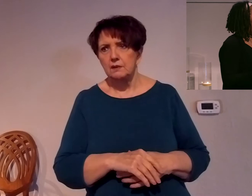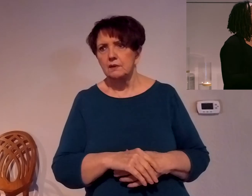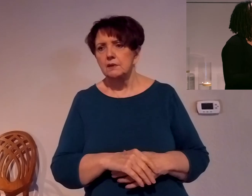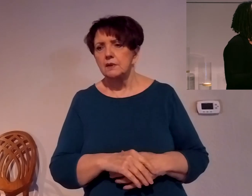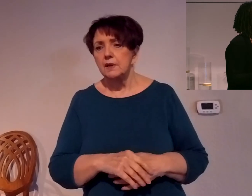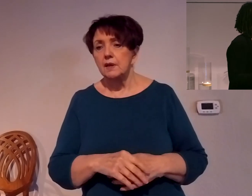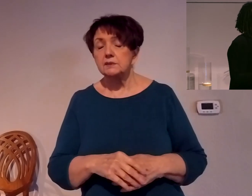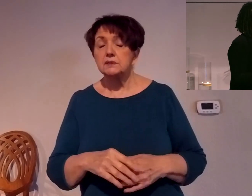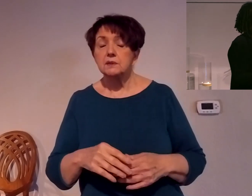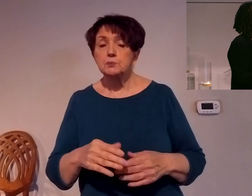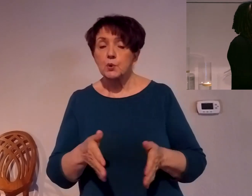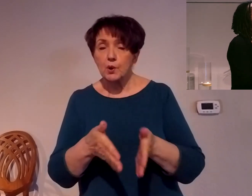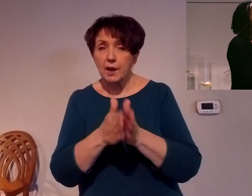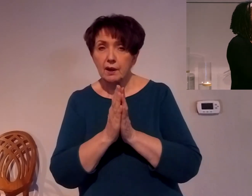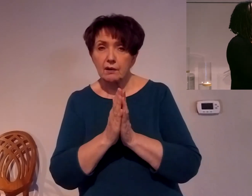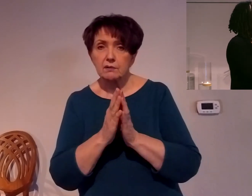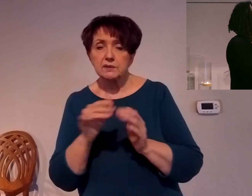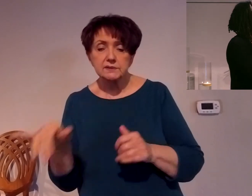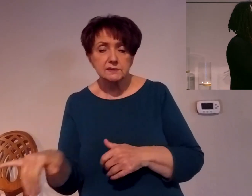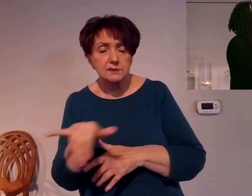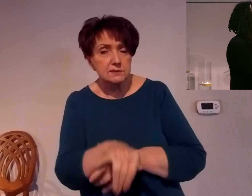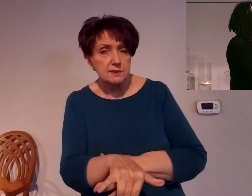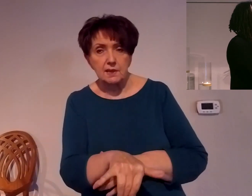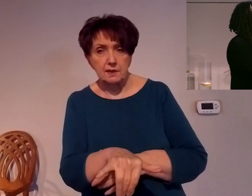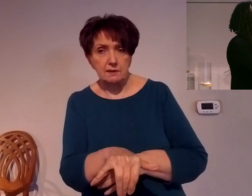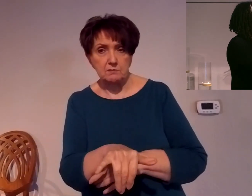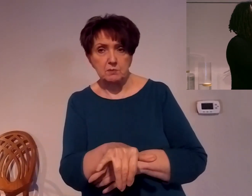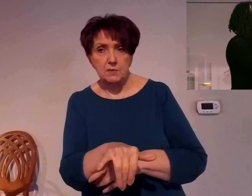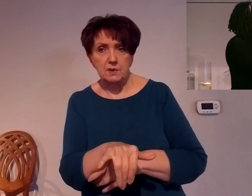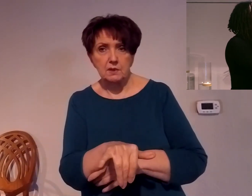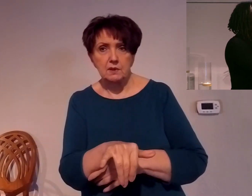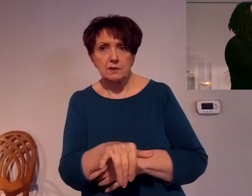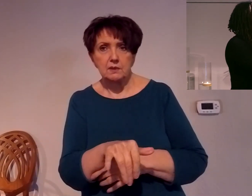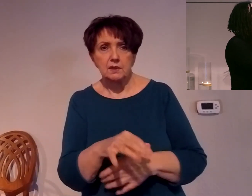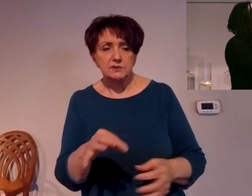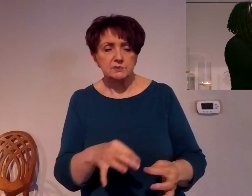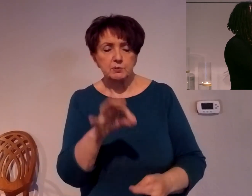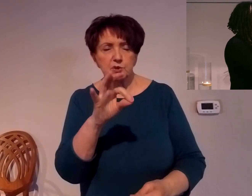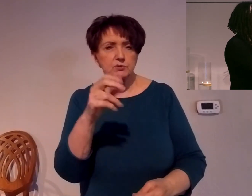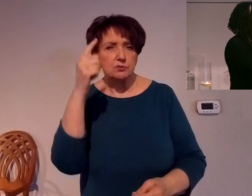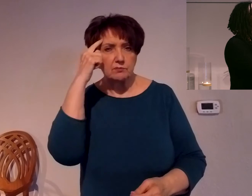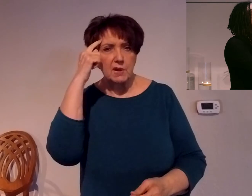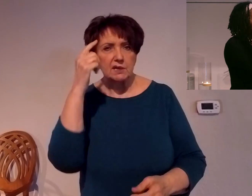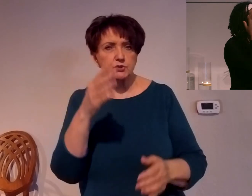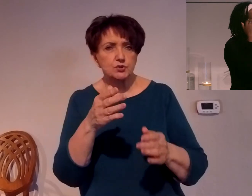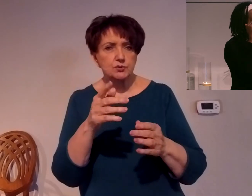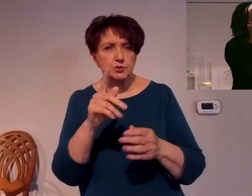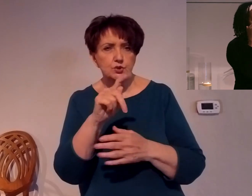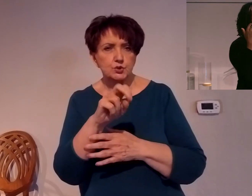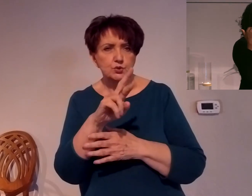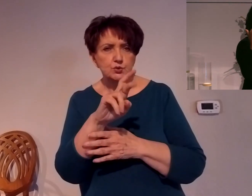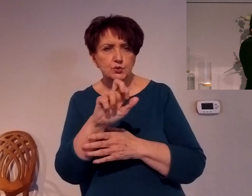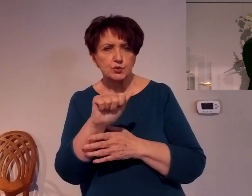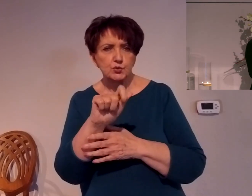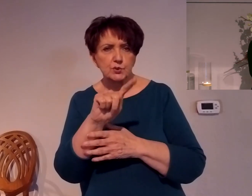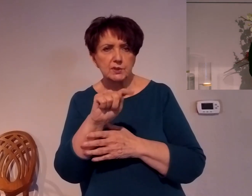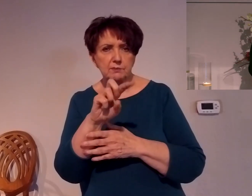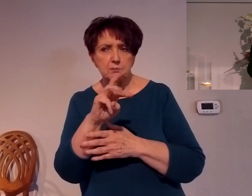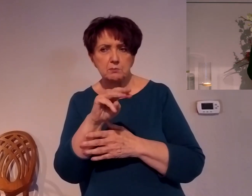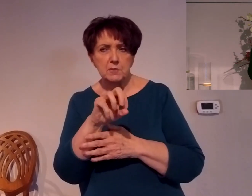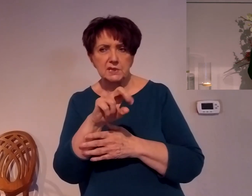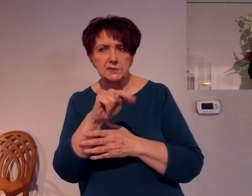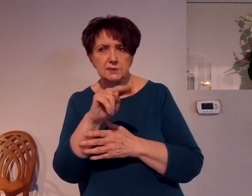spiritual mind treatment is the same thing. I am mentally treating my mind